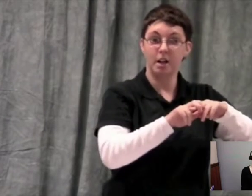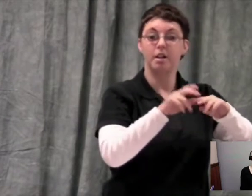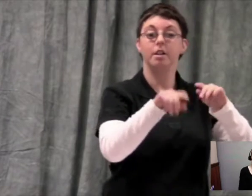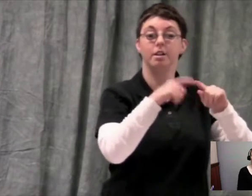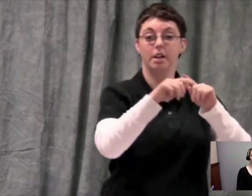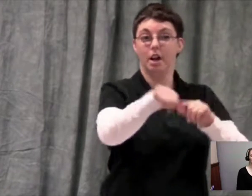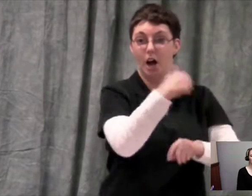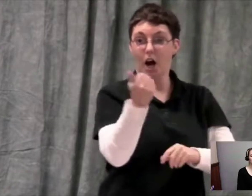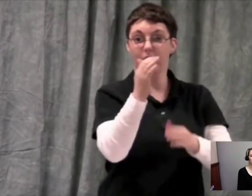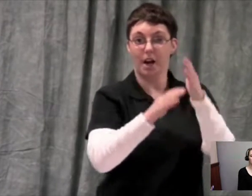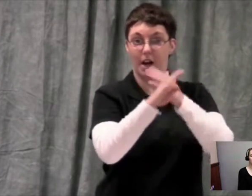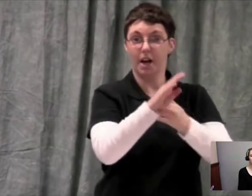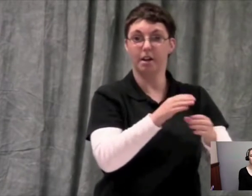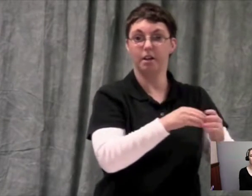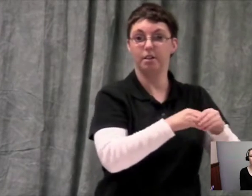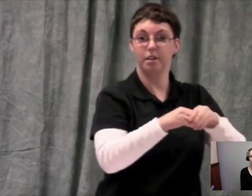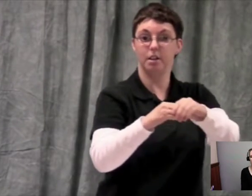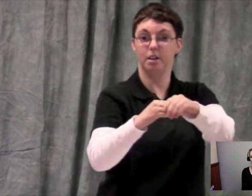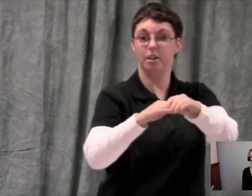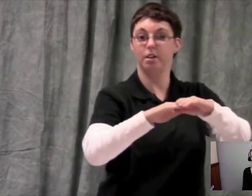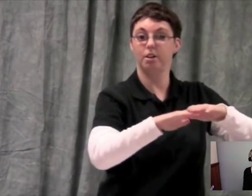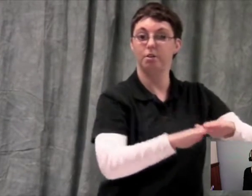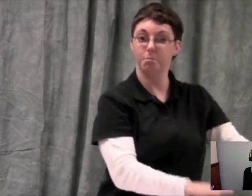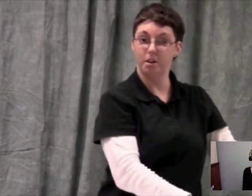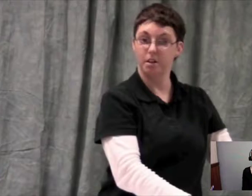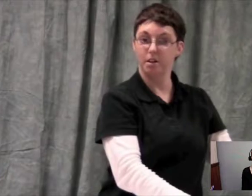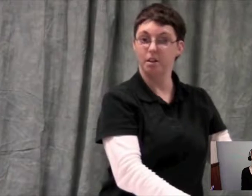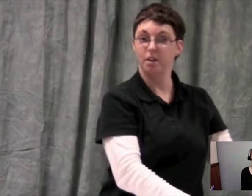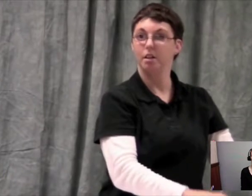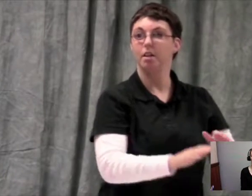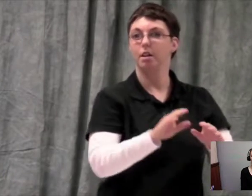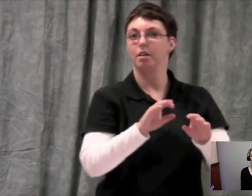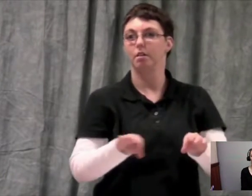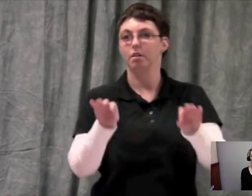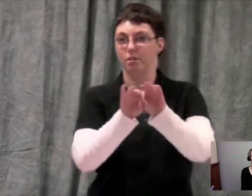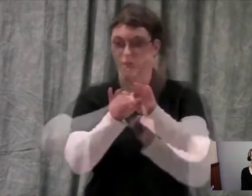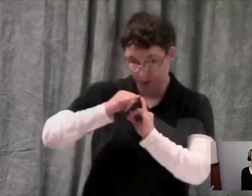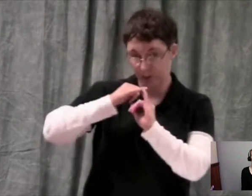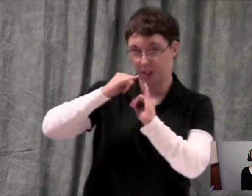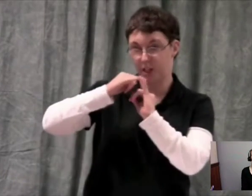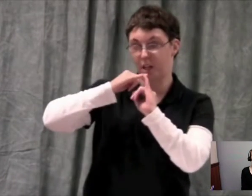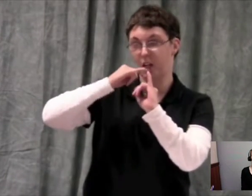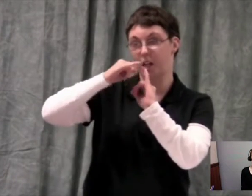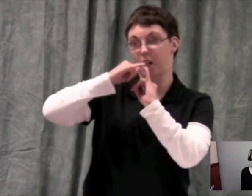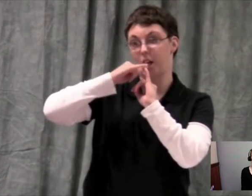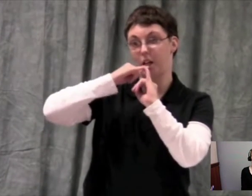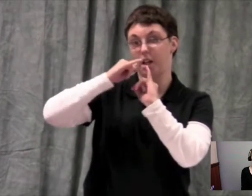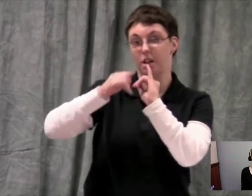hand, you will let them feel where you sit down. And this is very important. The very last step that I want to talk